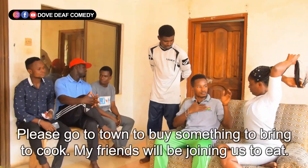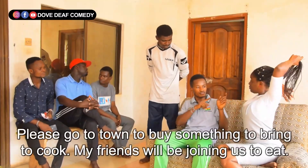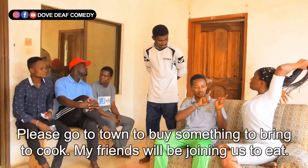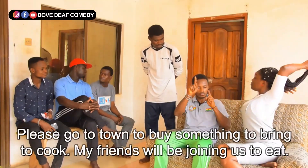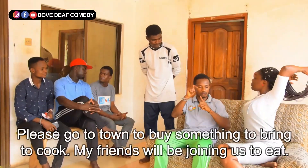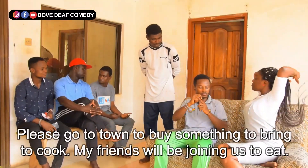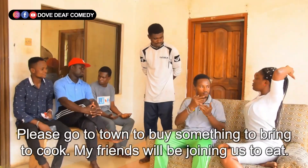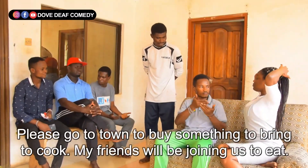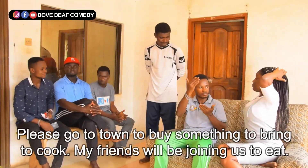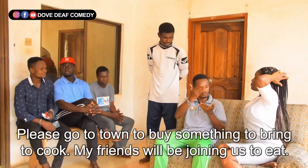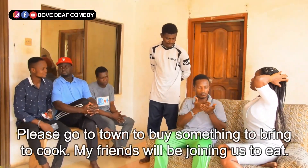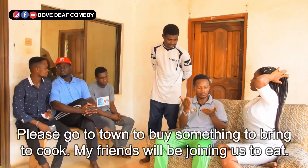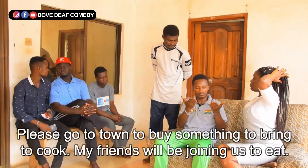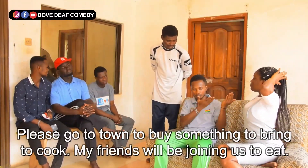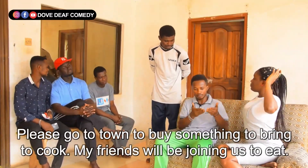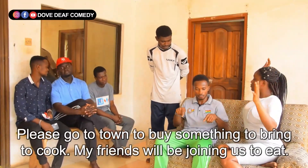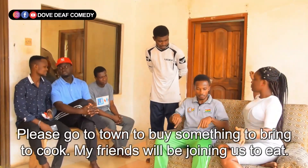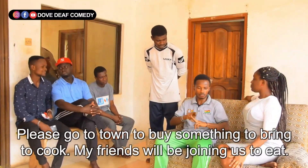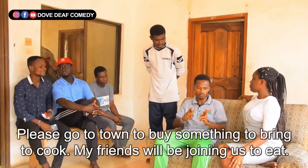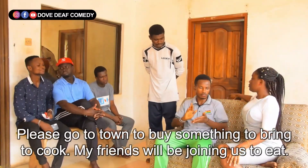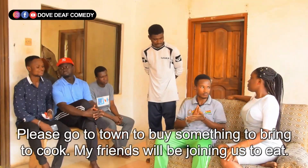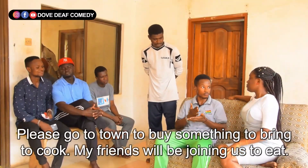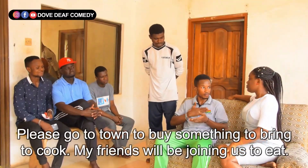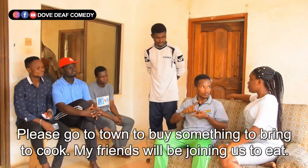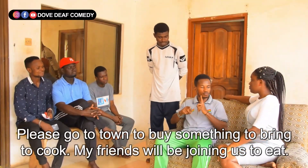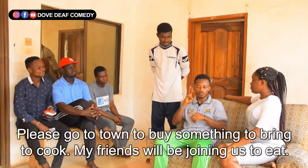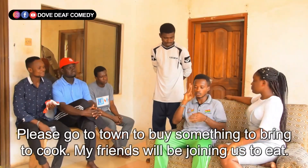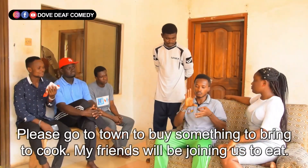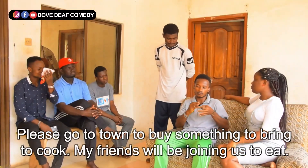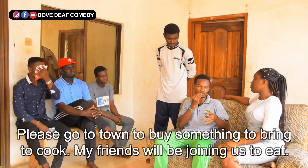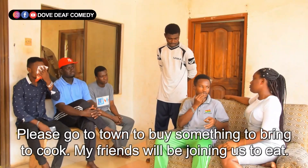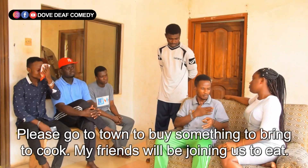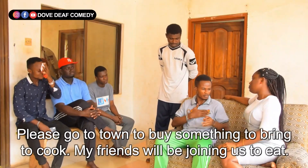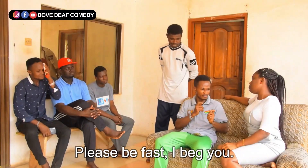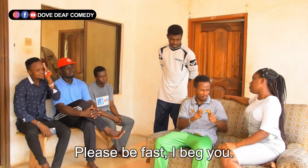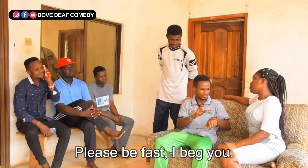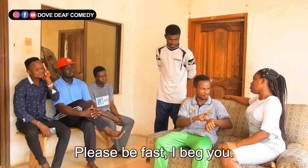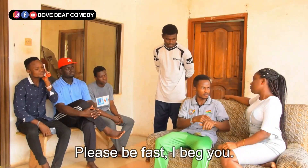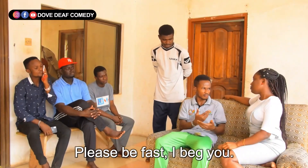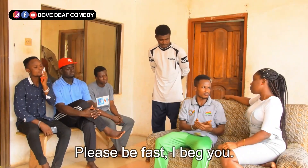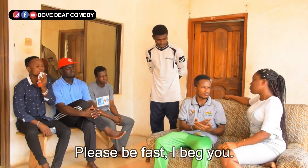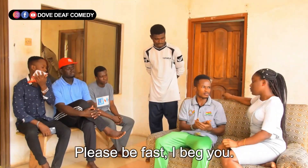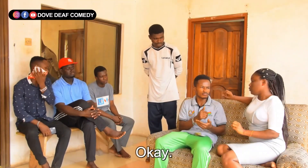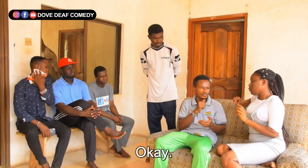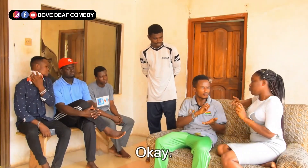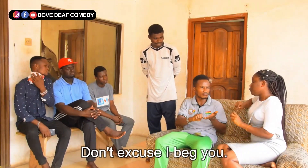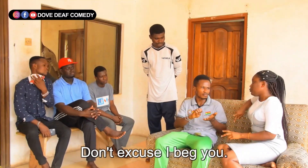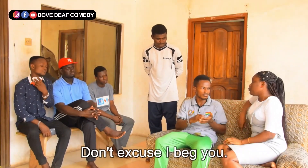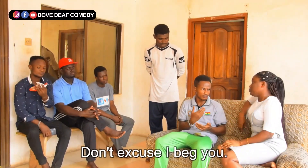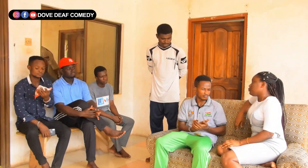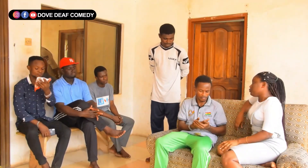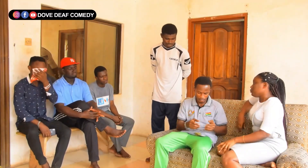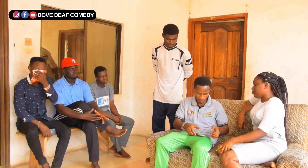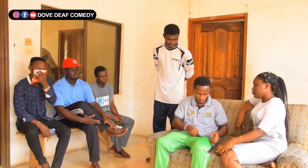Please go to town to buy something to bring to cook. My friends will be joining us to eat. Please be fast, I beg you.